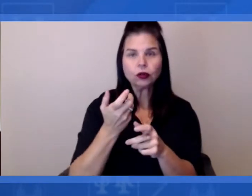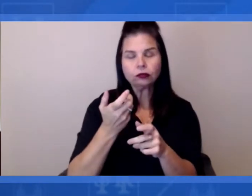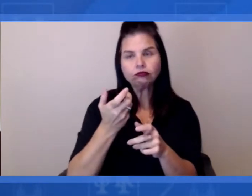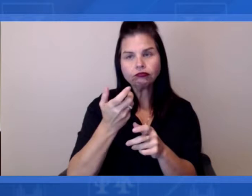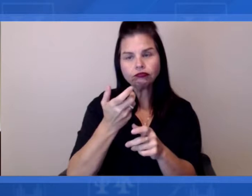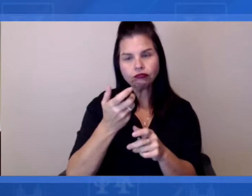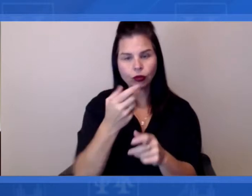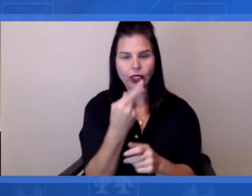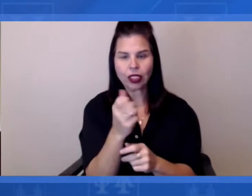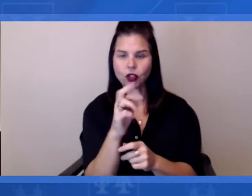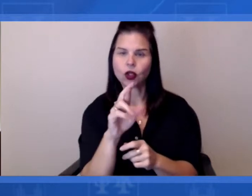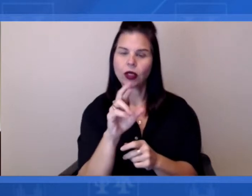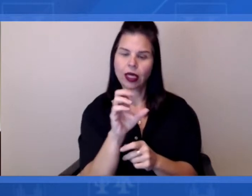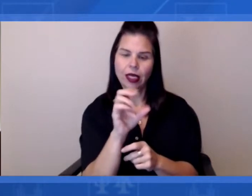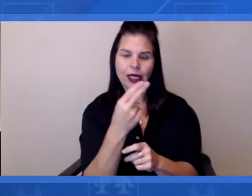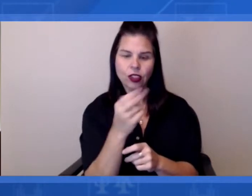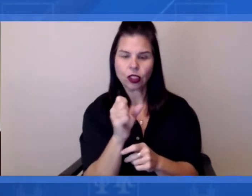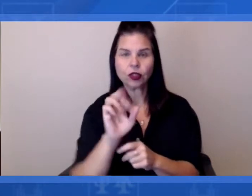HSR buses.